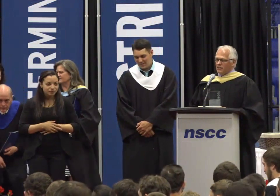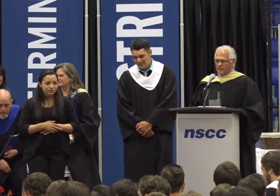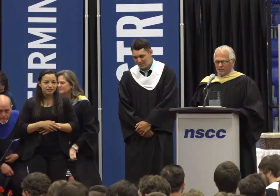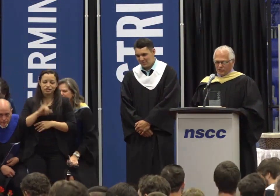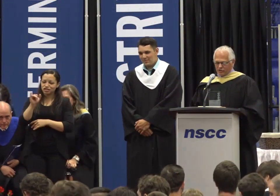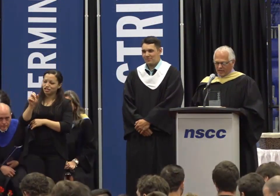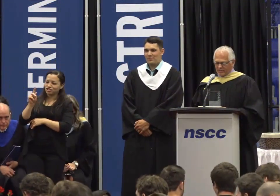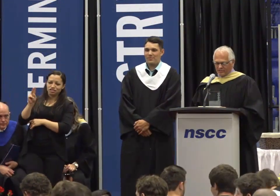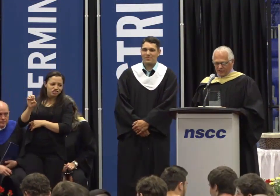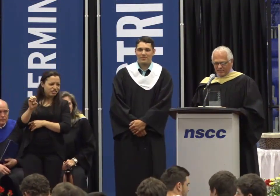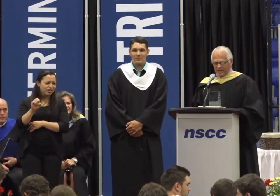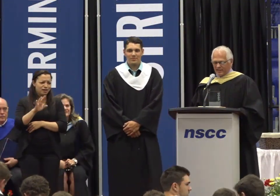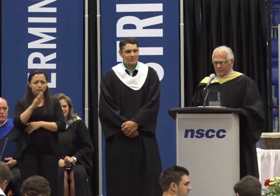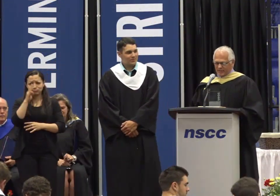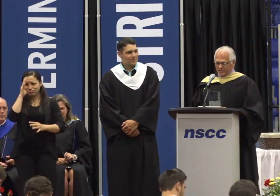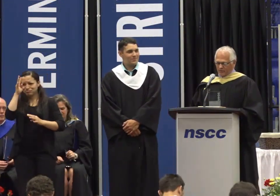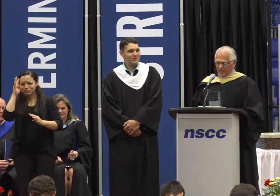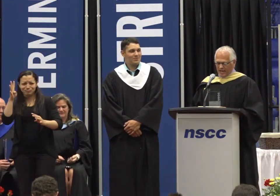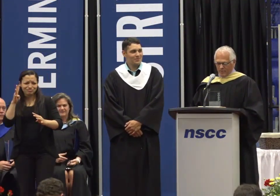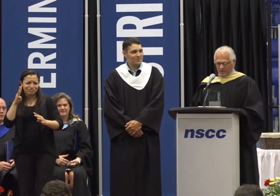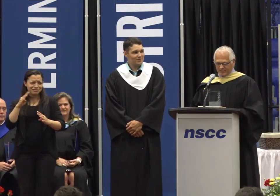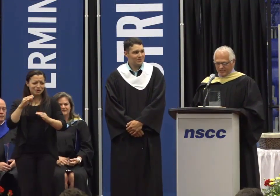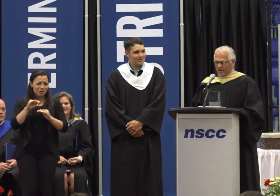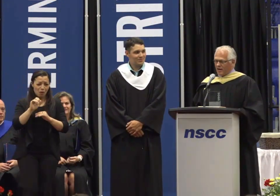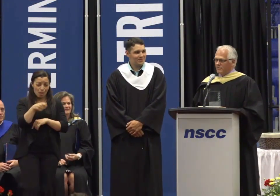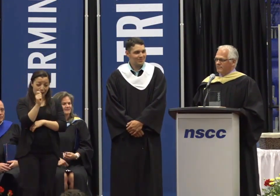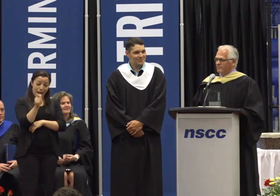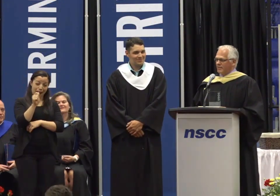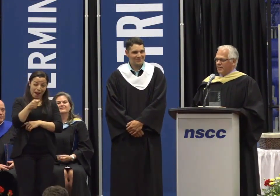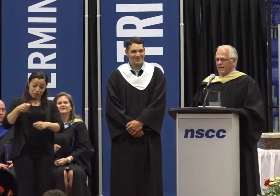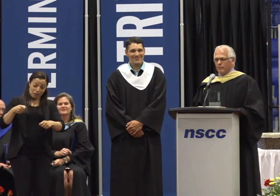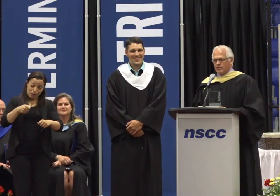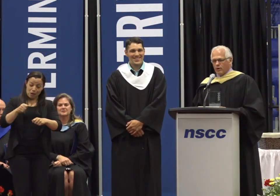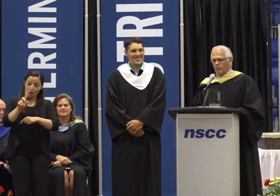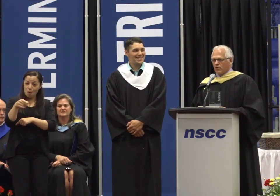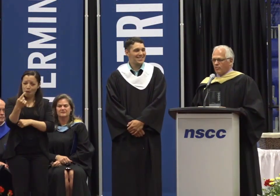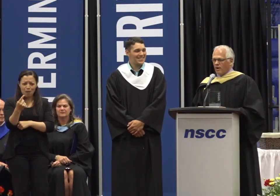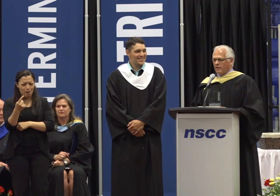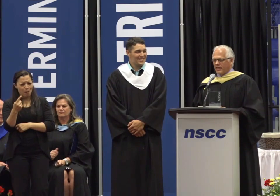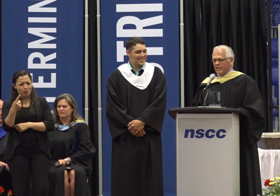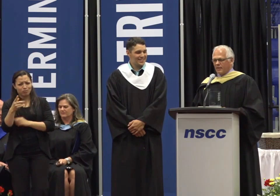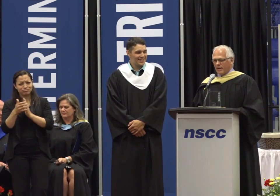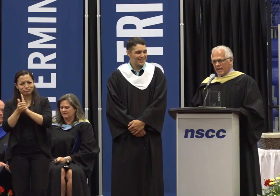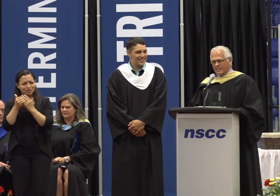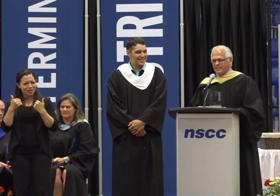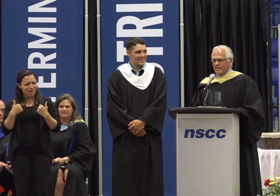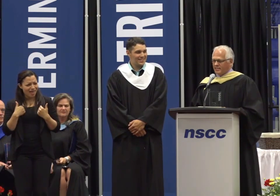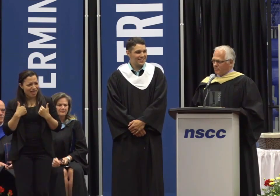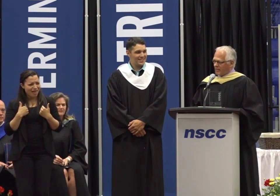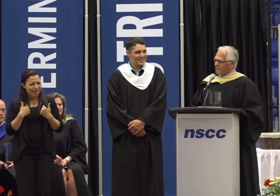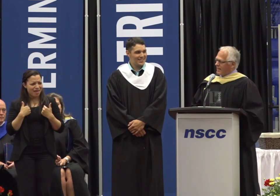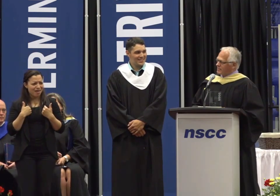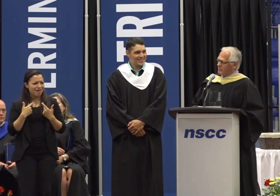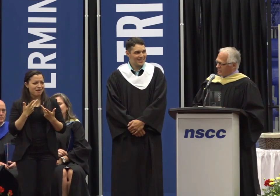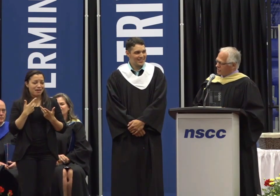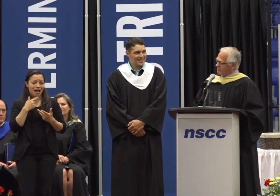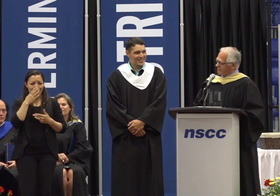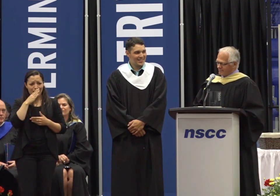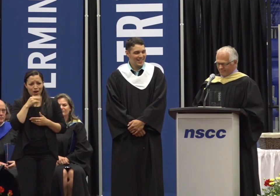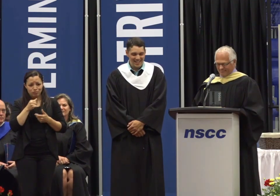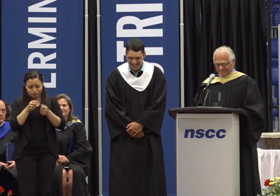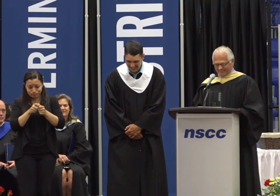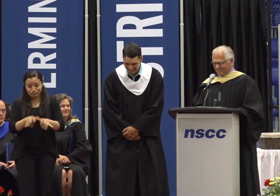Jake, clearly your creativity was not limited to a hammer and a saw, and it was well worthwhile getting on my hands and knees to pick up that